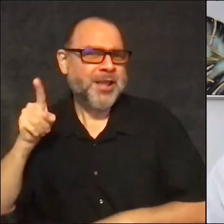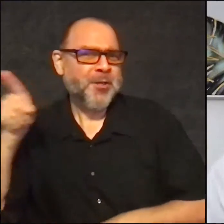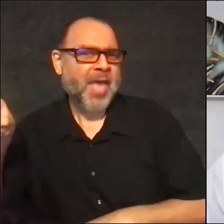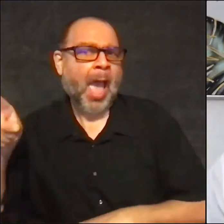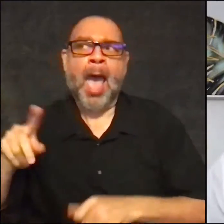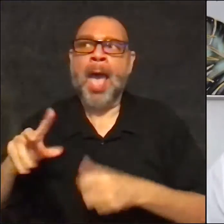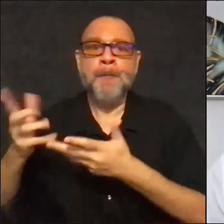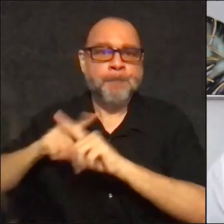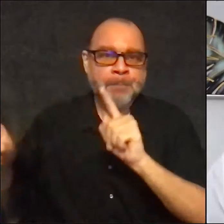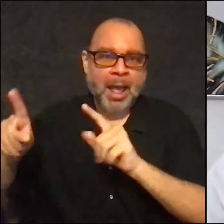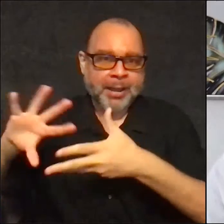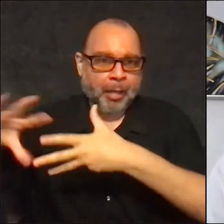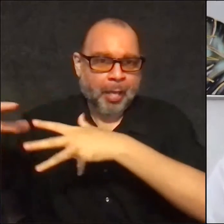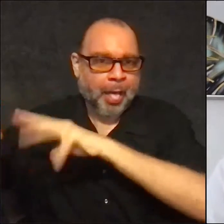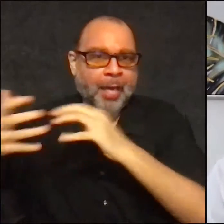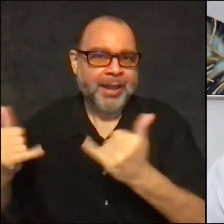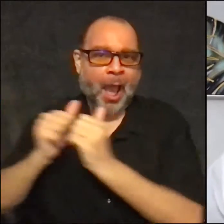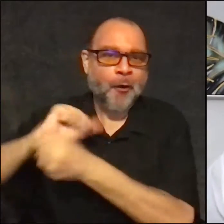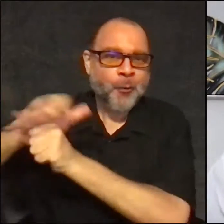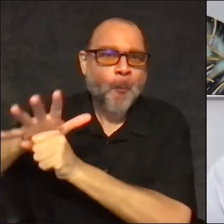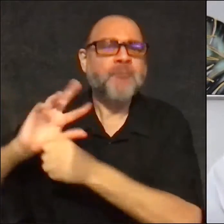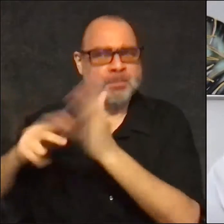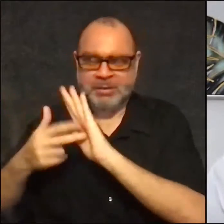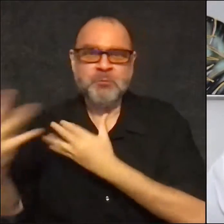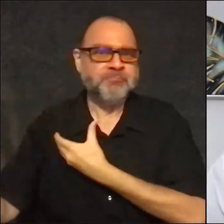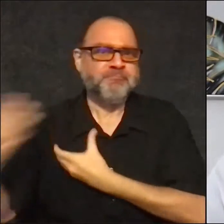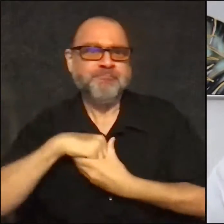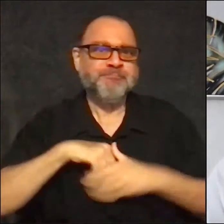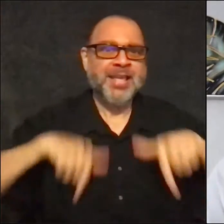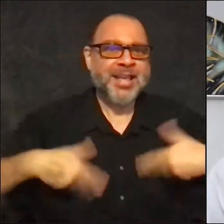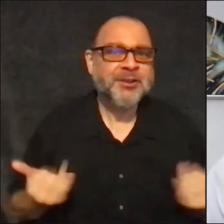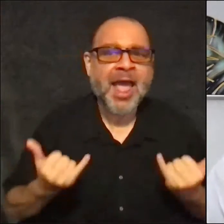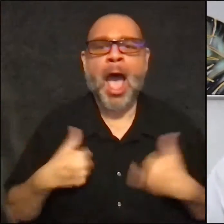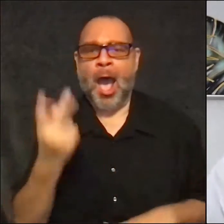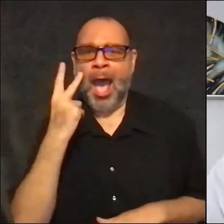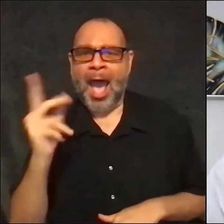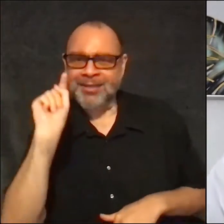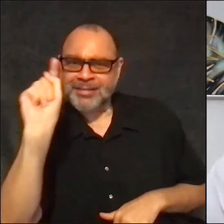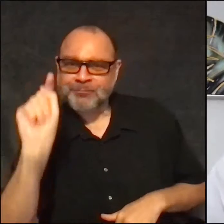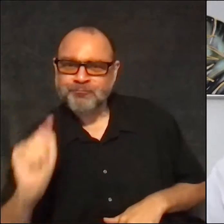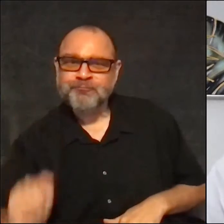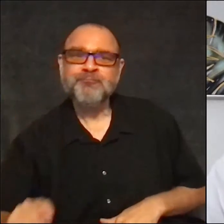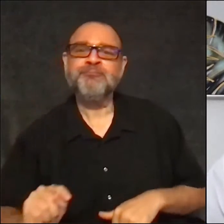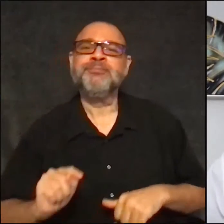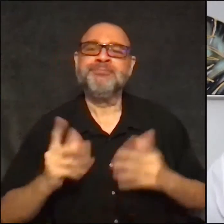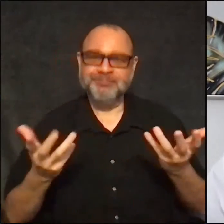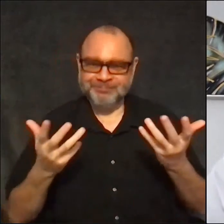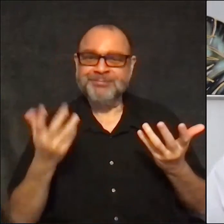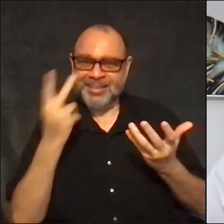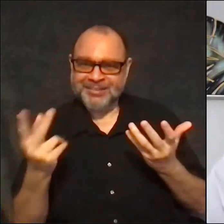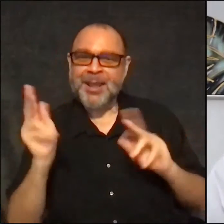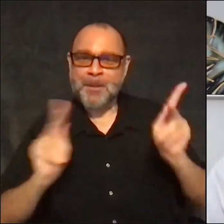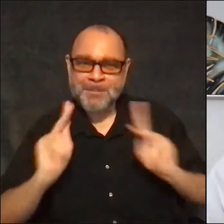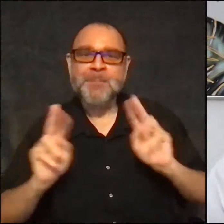can. Dr. Jamie's ready to go. Timothy's ready to go. OJ is ready to go. Dwayne is ready to go. Sid, Jared, Harold is